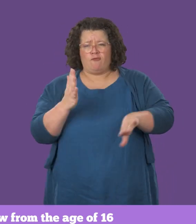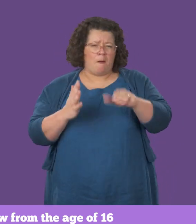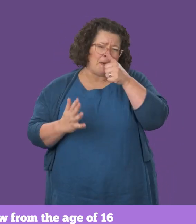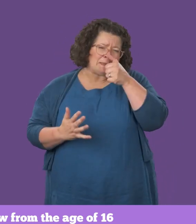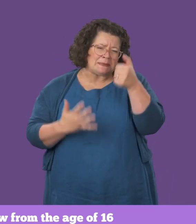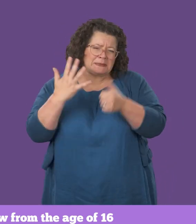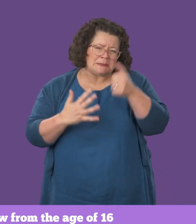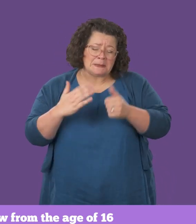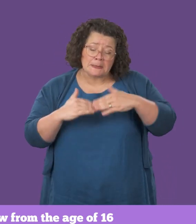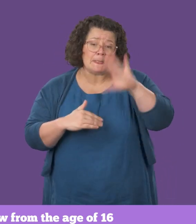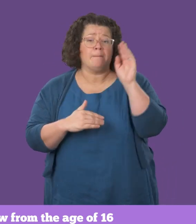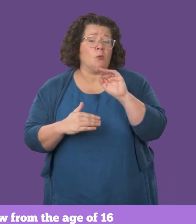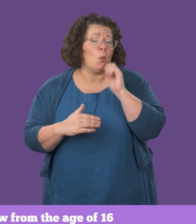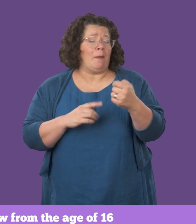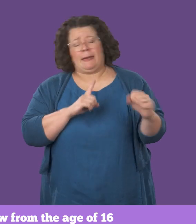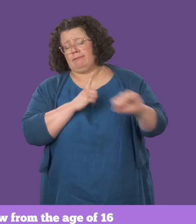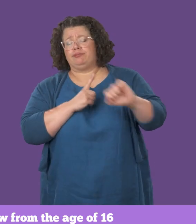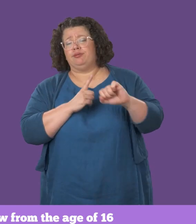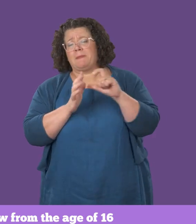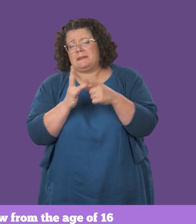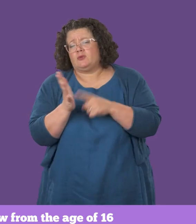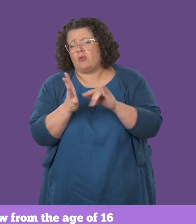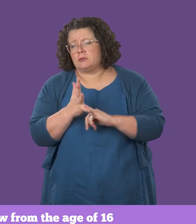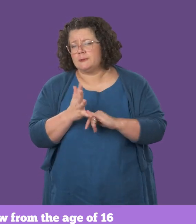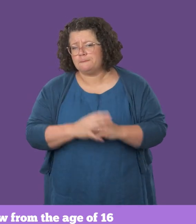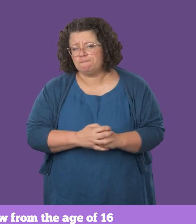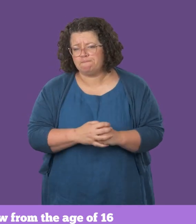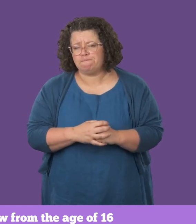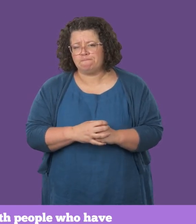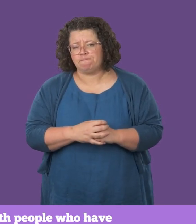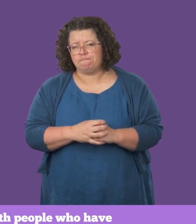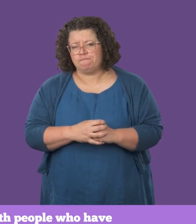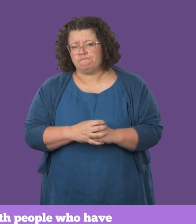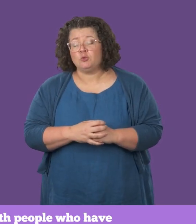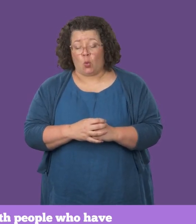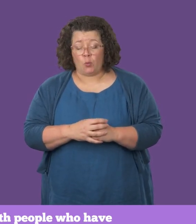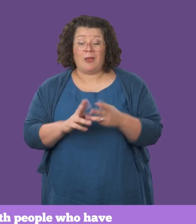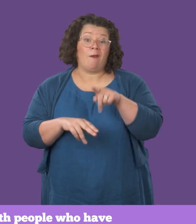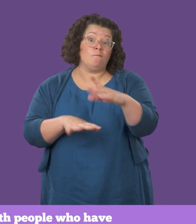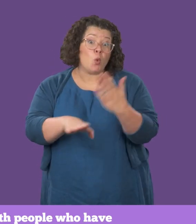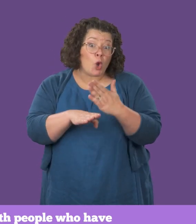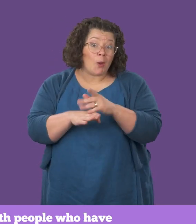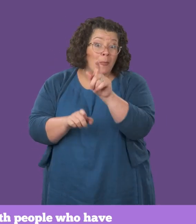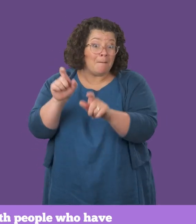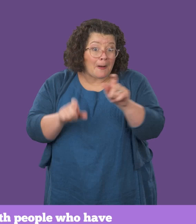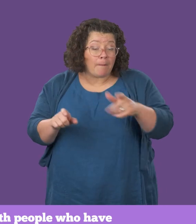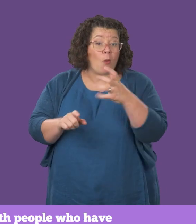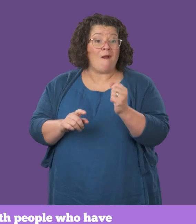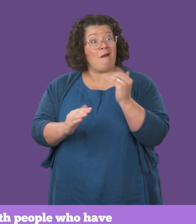will be impacted by DOLS. So if you're working with people who have got adult social